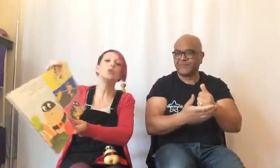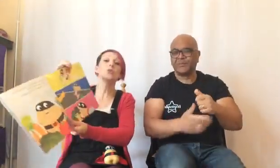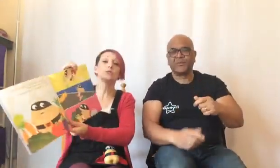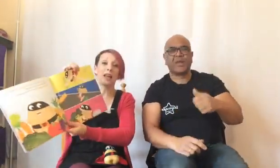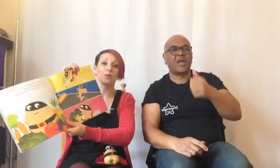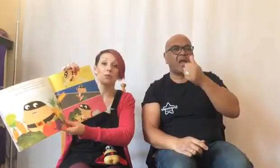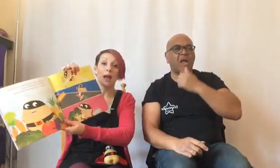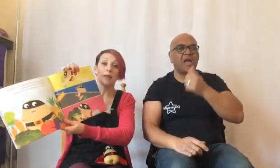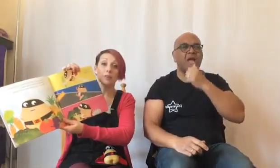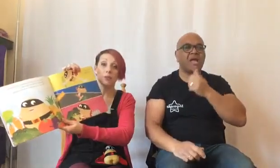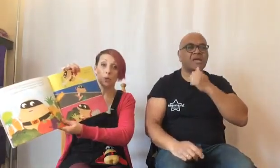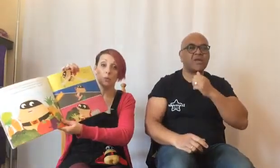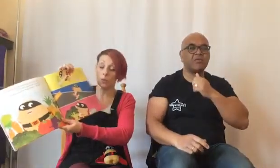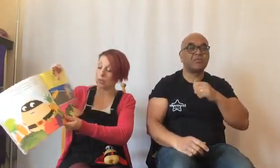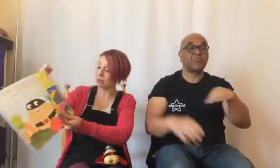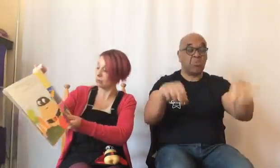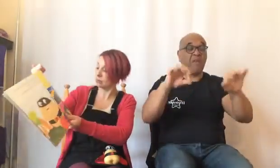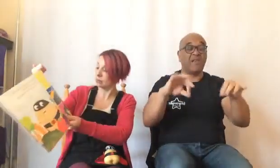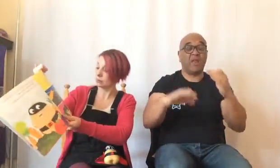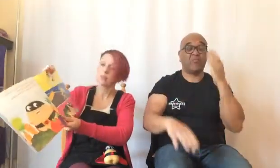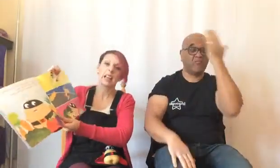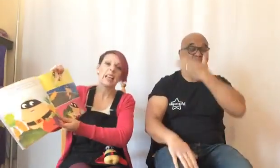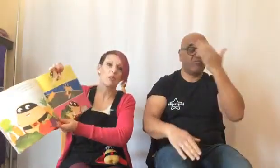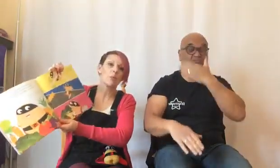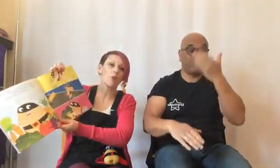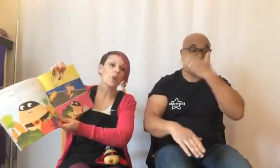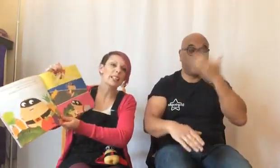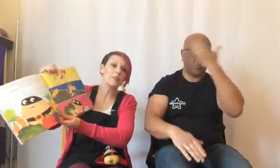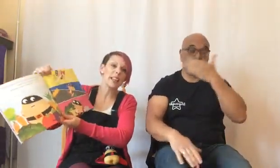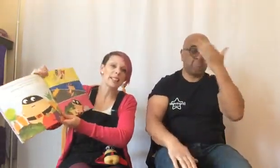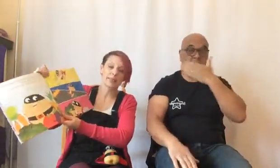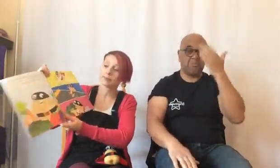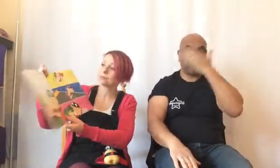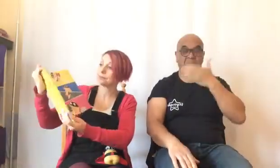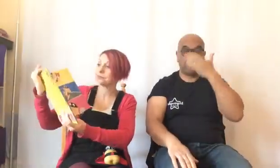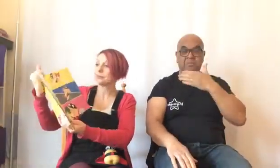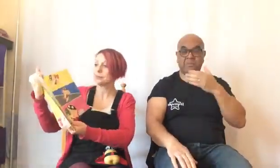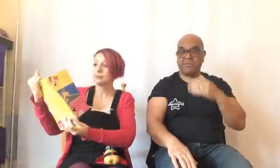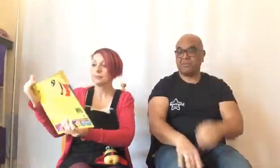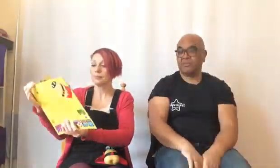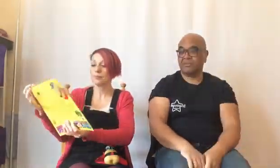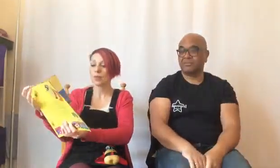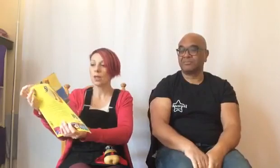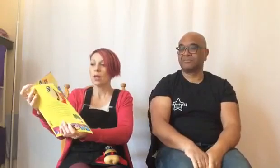And he used a flannel and some soapy water. Cleaned off the broccoli's face.